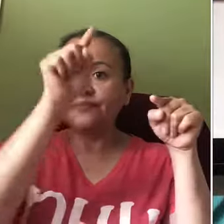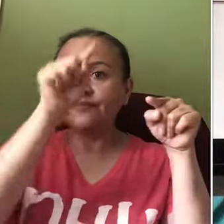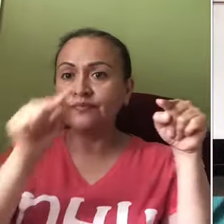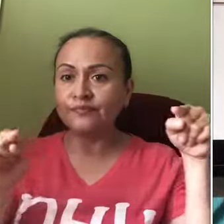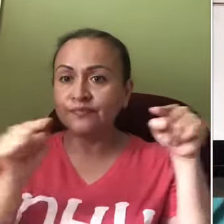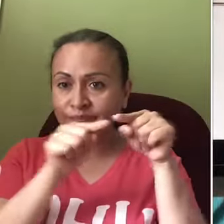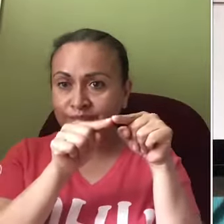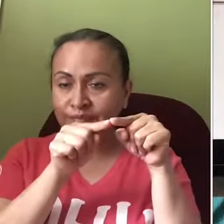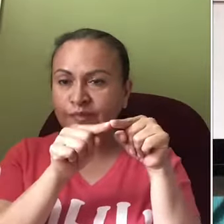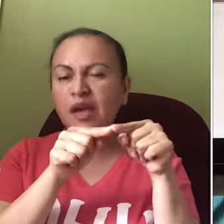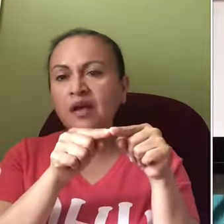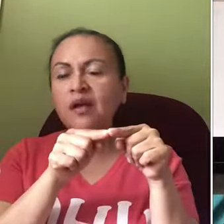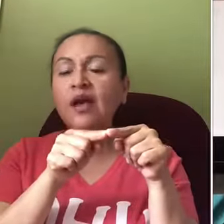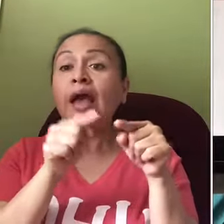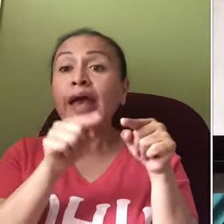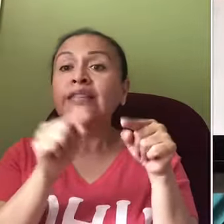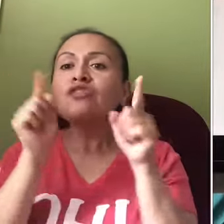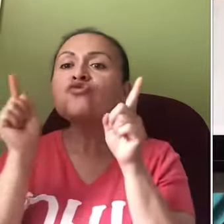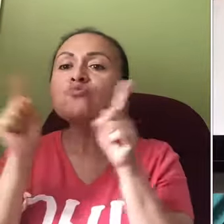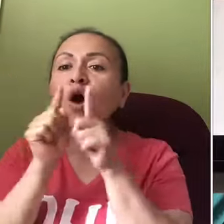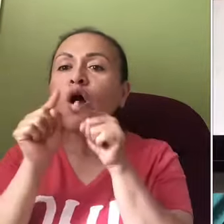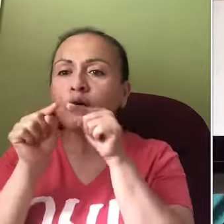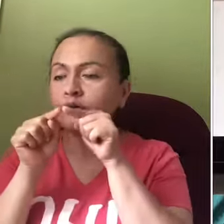and this triangle.